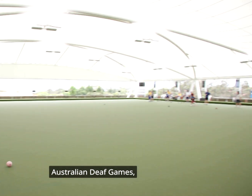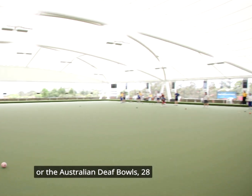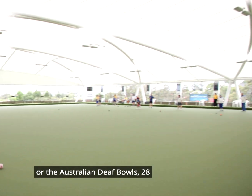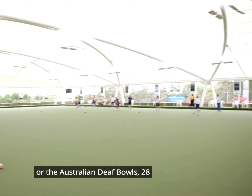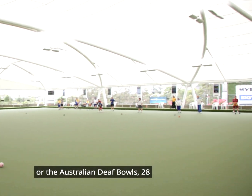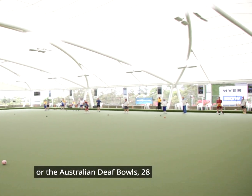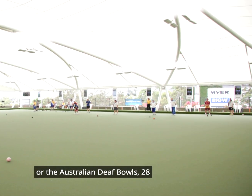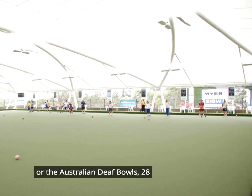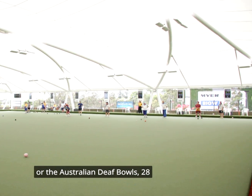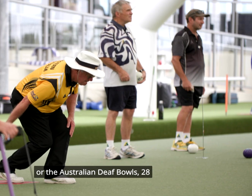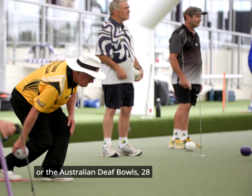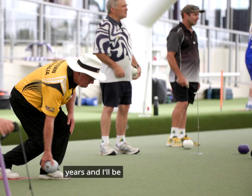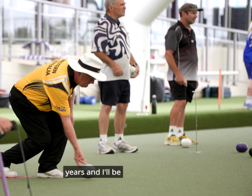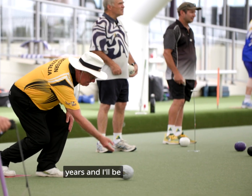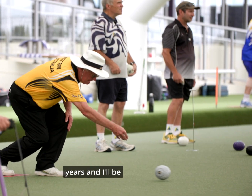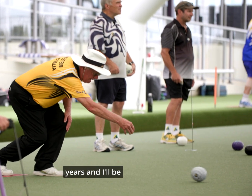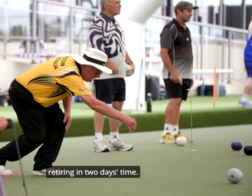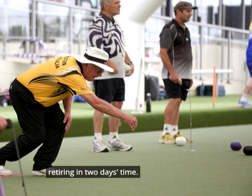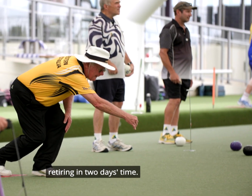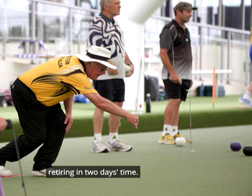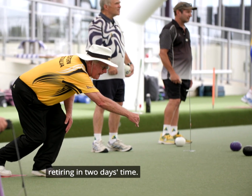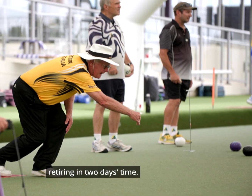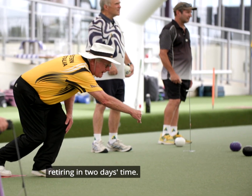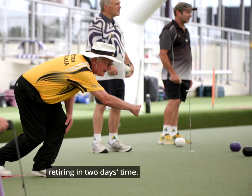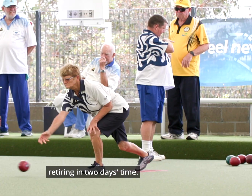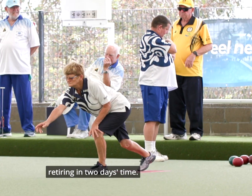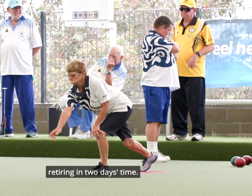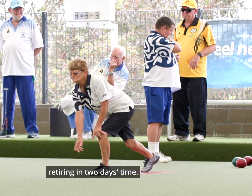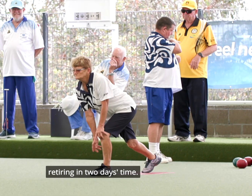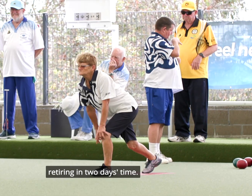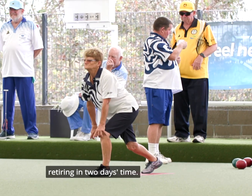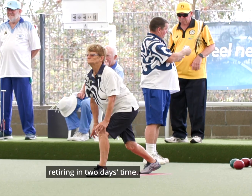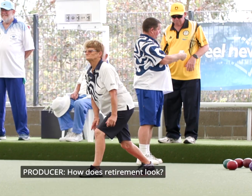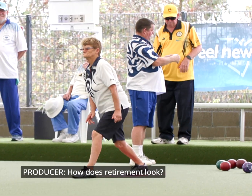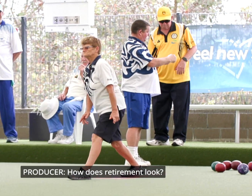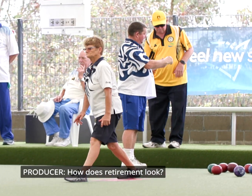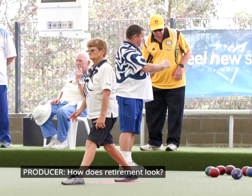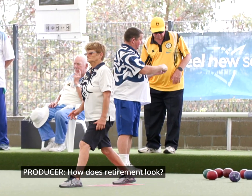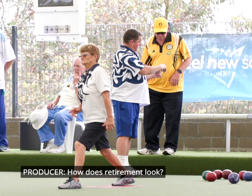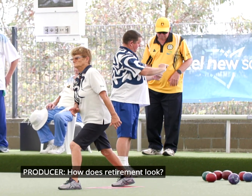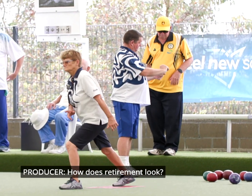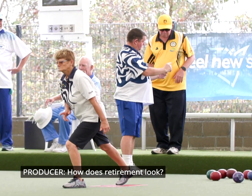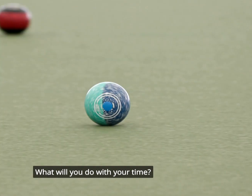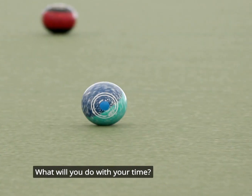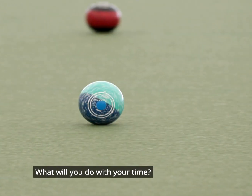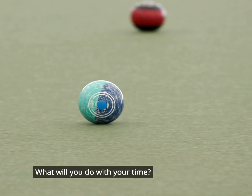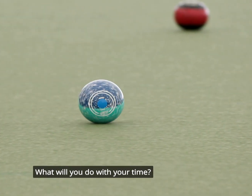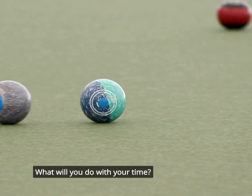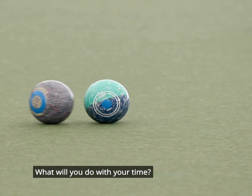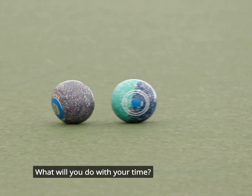or the Australian Deaf Bowls, 28 years, and I'll be retiring in two days' time. How does retirement look? What will you do with your time?